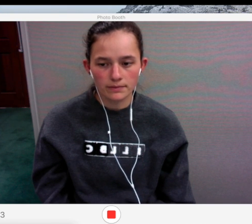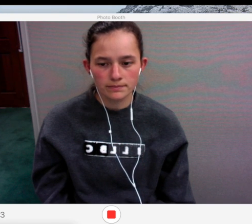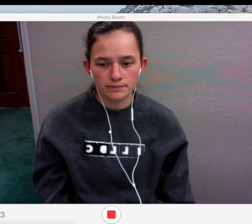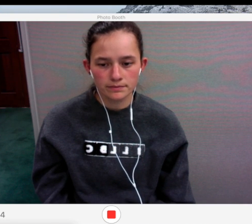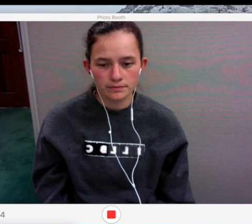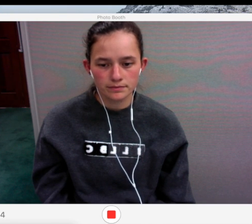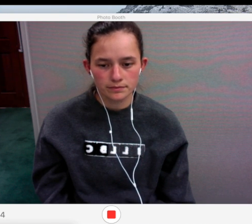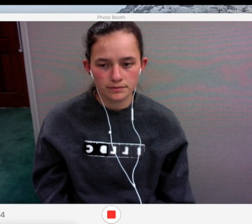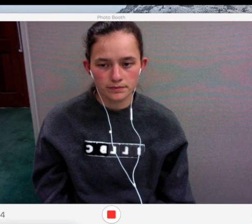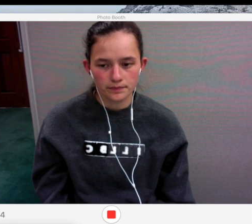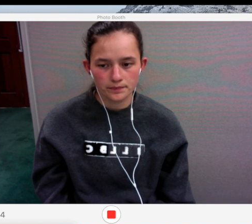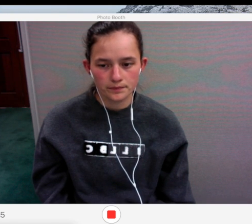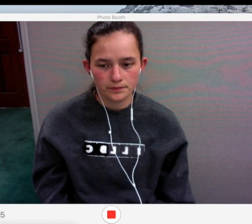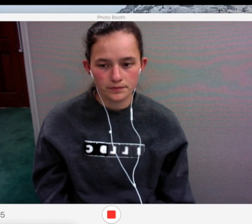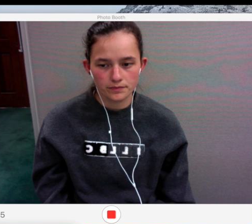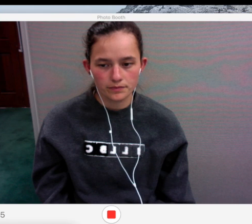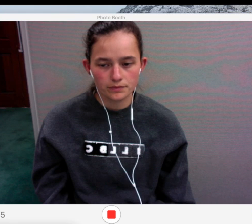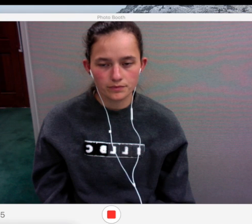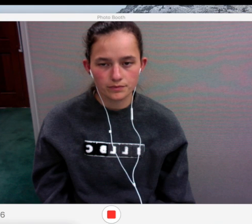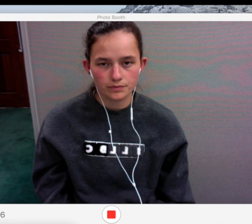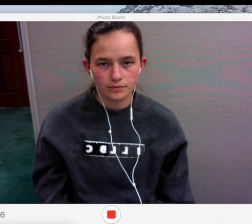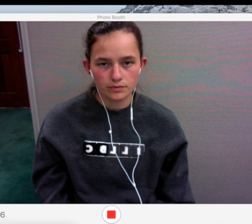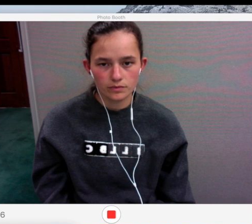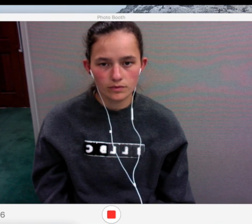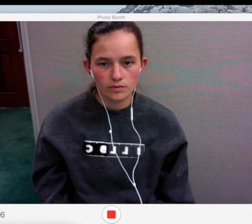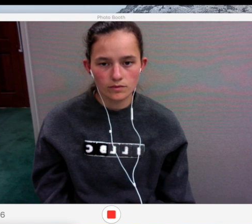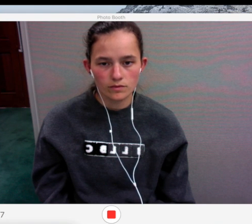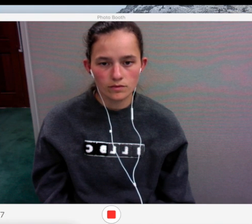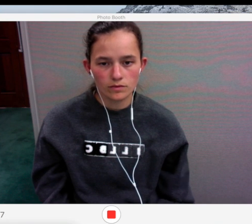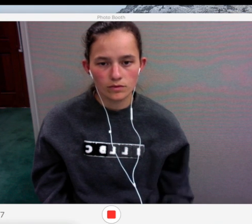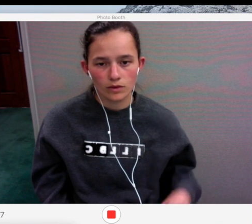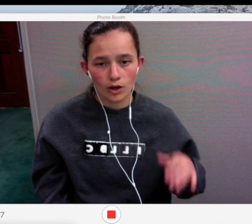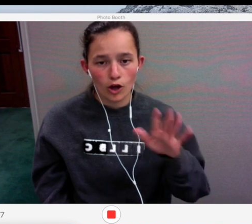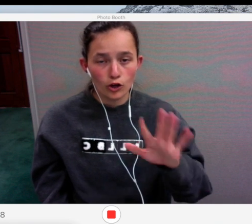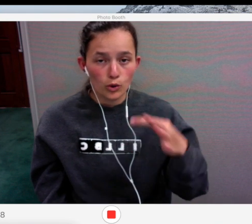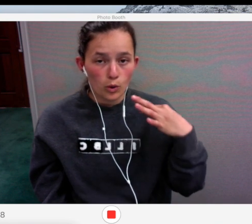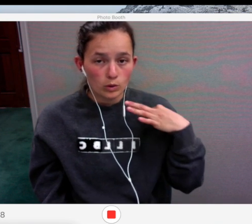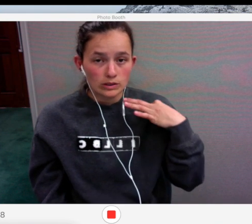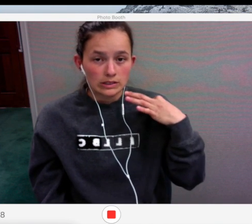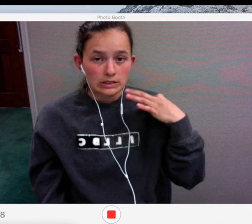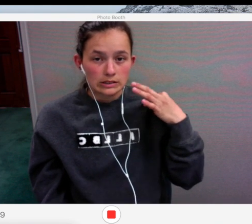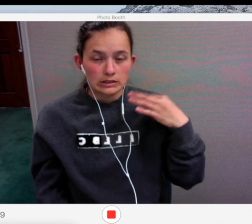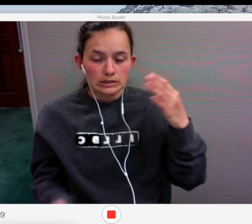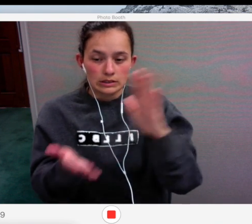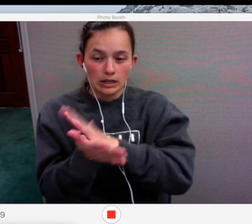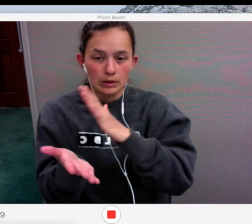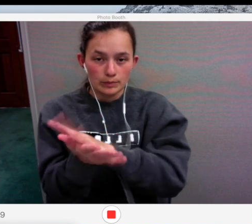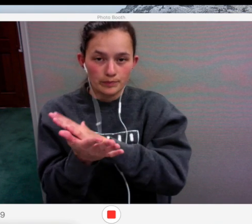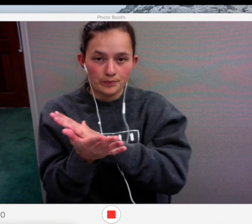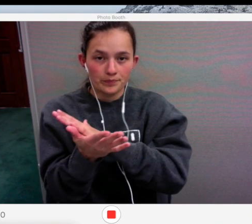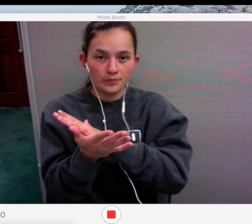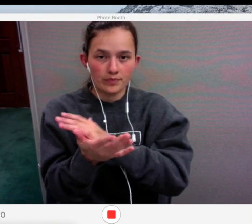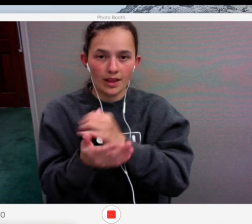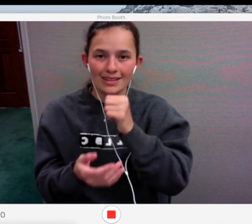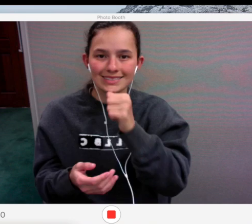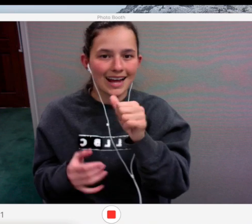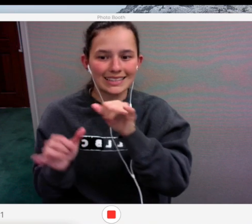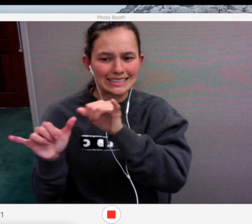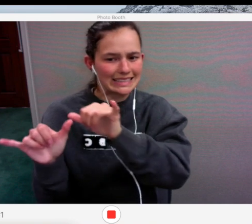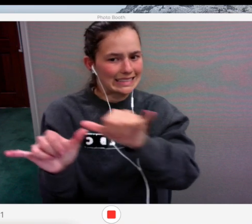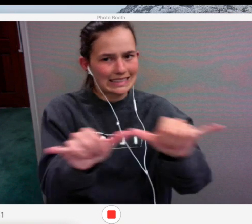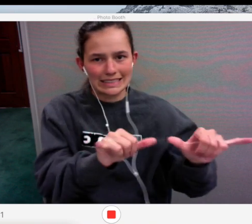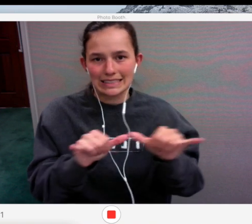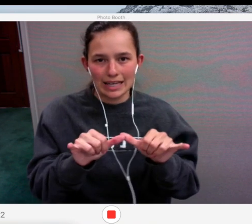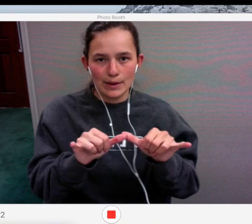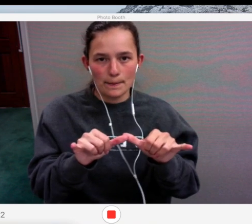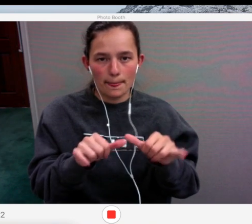Okay. So we want to make your application stand out and give them good information by